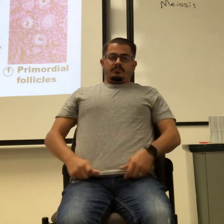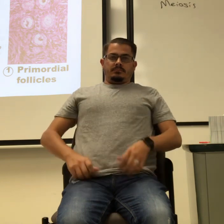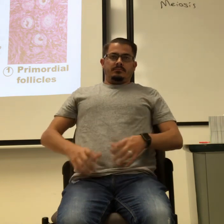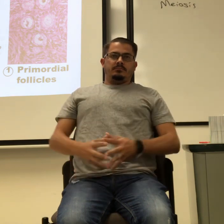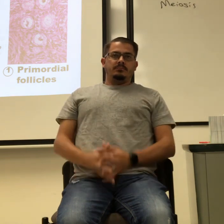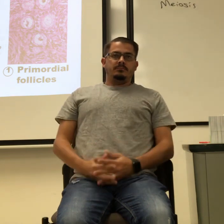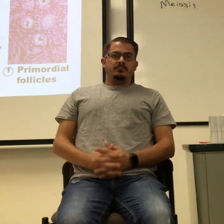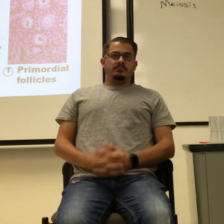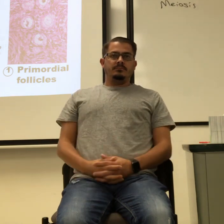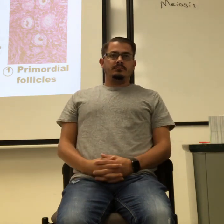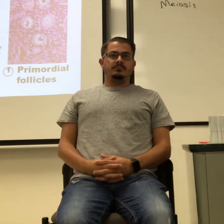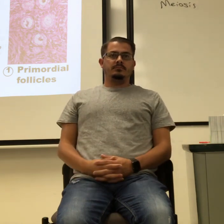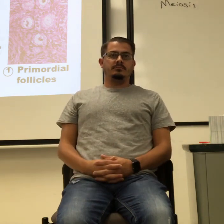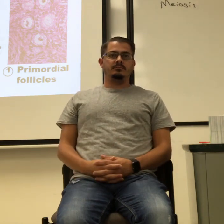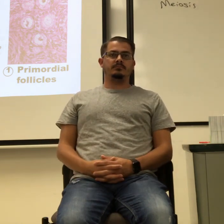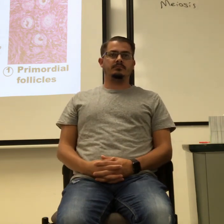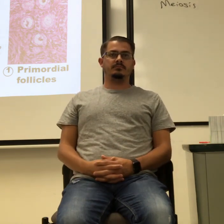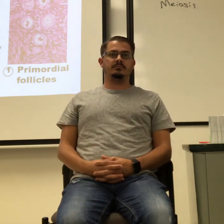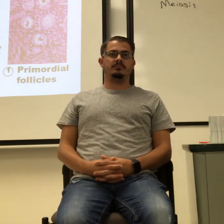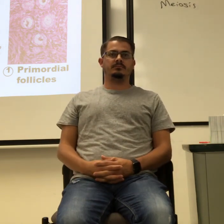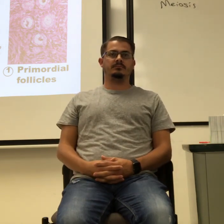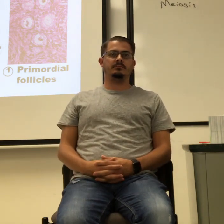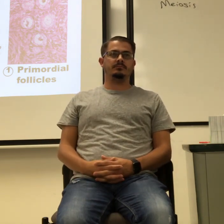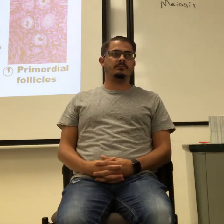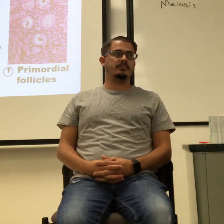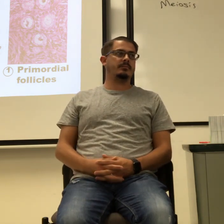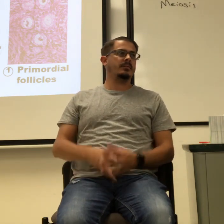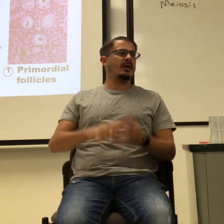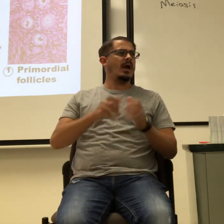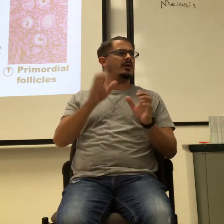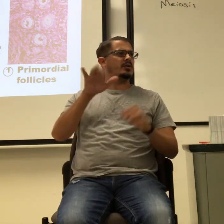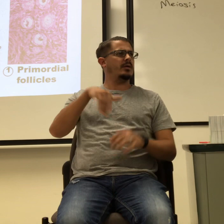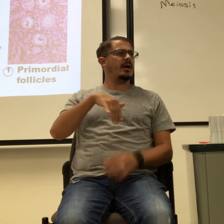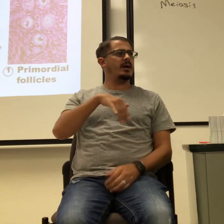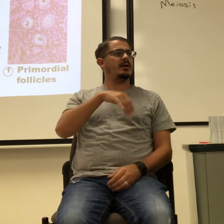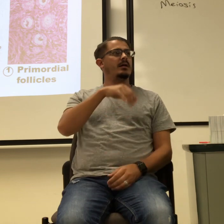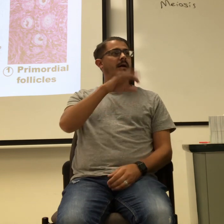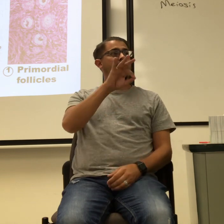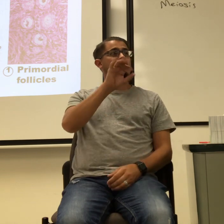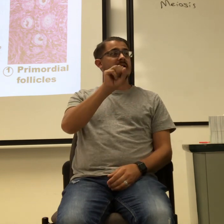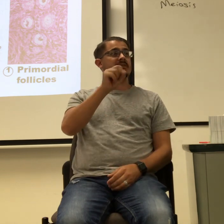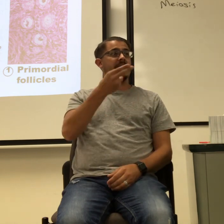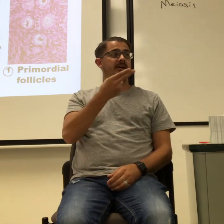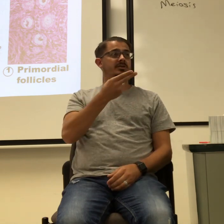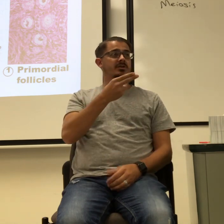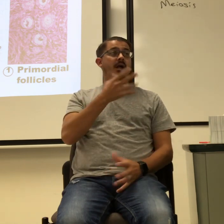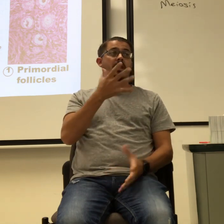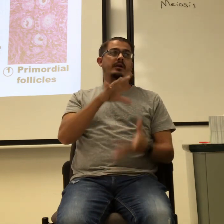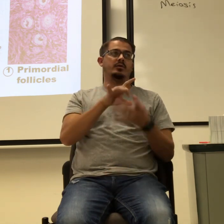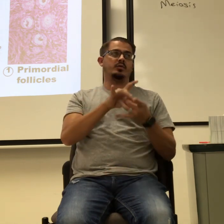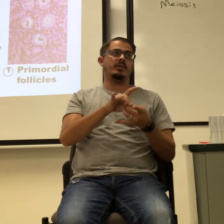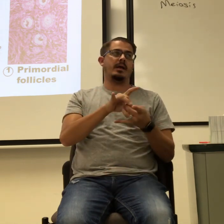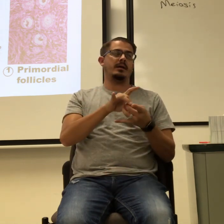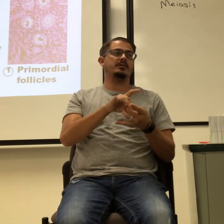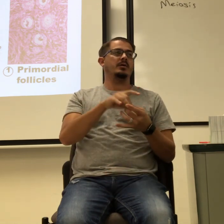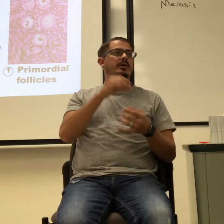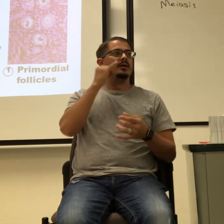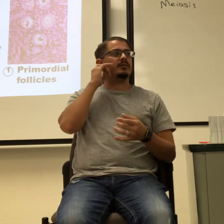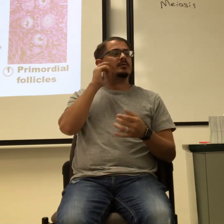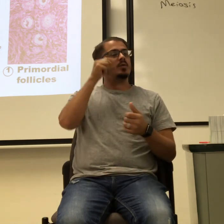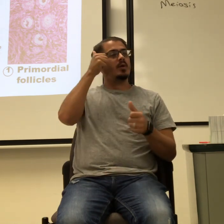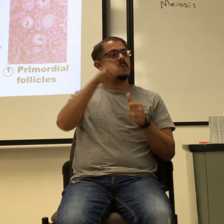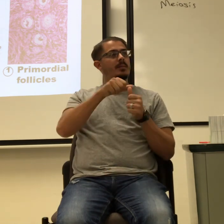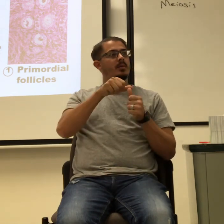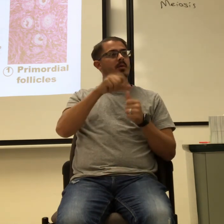Okay, and how does it do that? Well, let's remember our gonadotropins, FSH, it has a lot to do with it. And so if you look at that, those